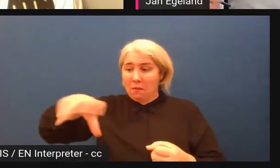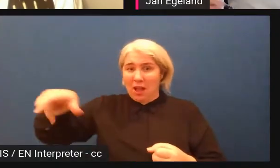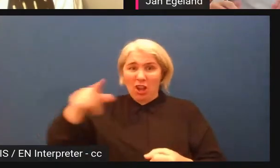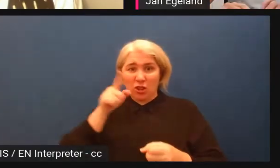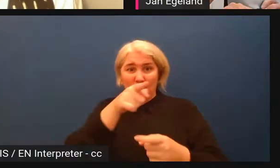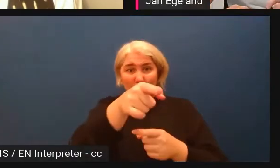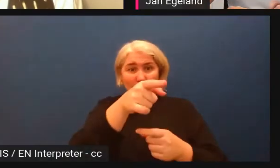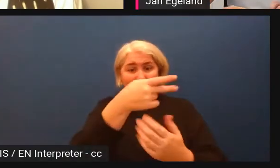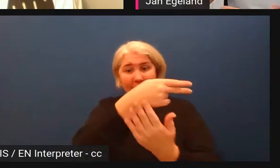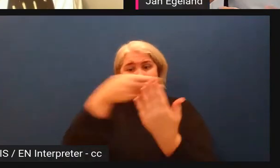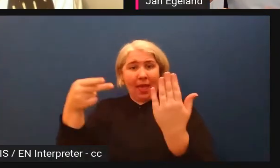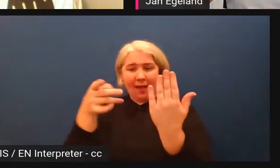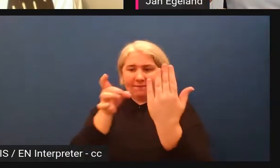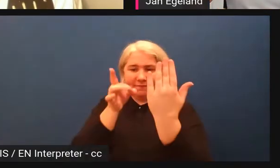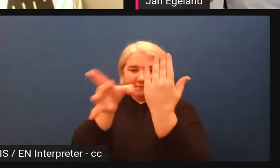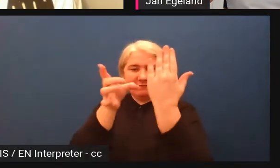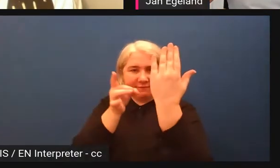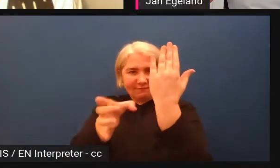No,